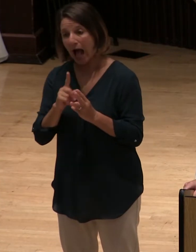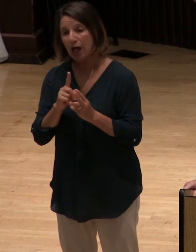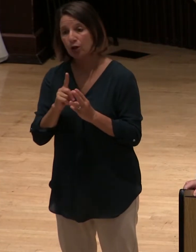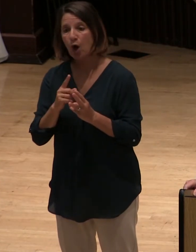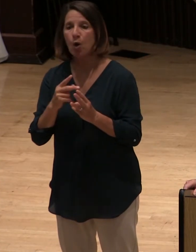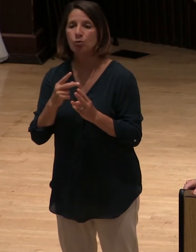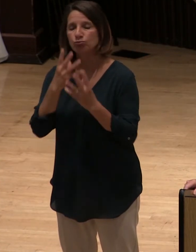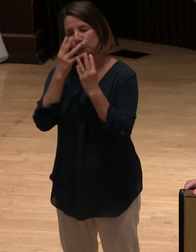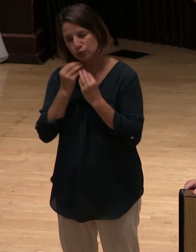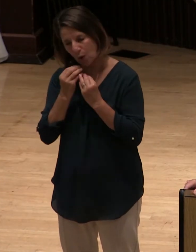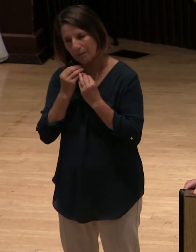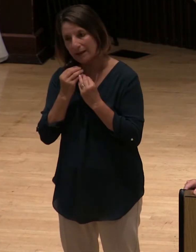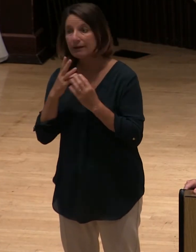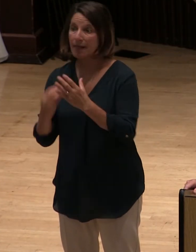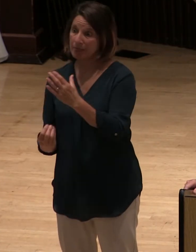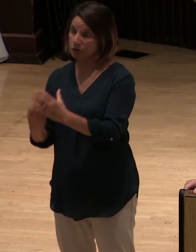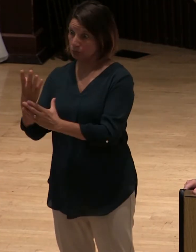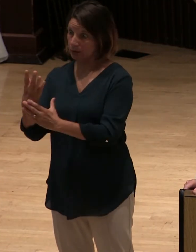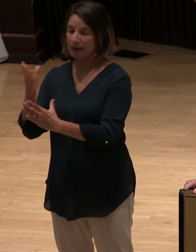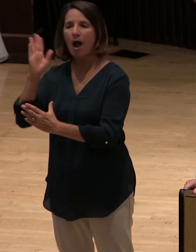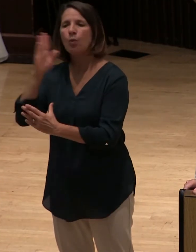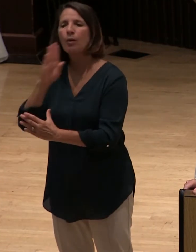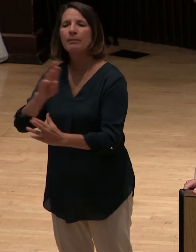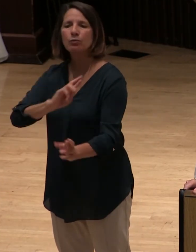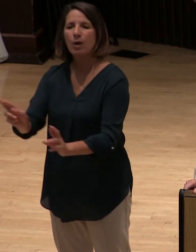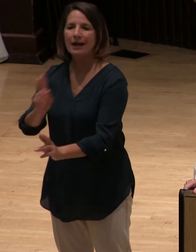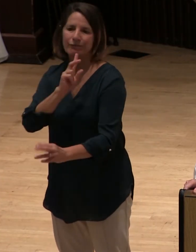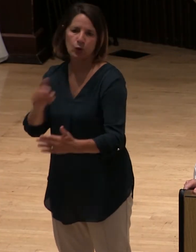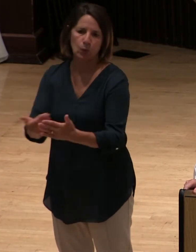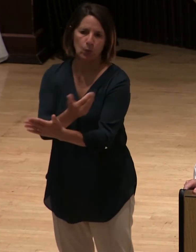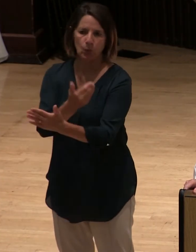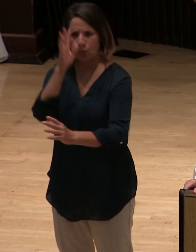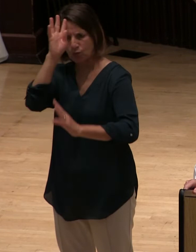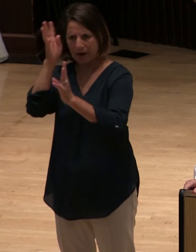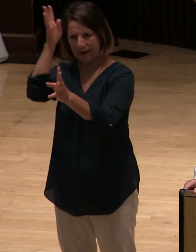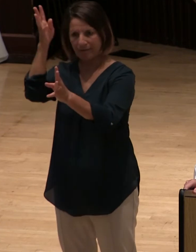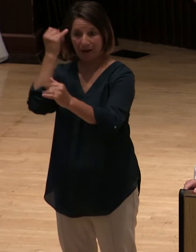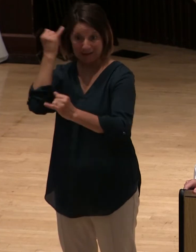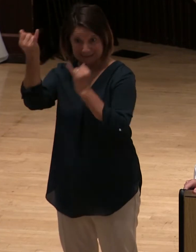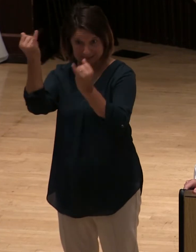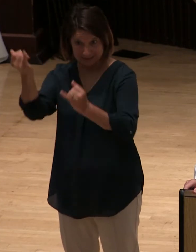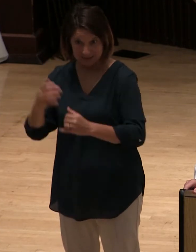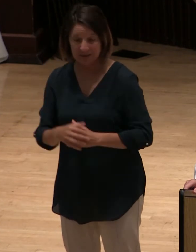in the spring, I'll be ready for new creativity and ideas.